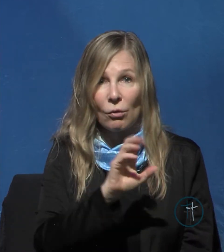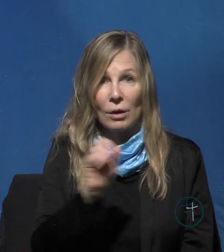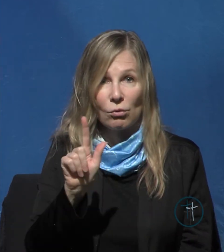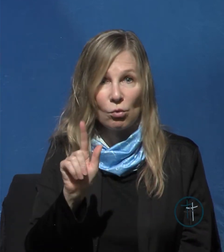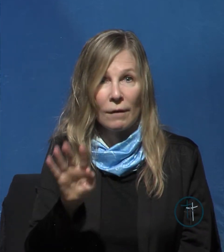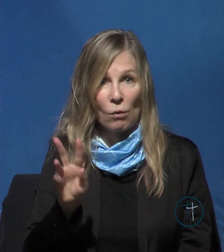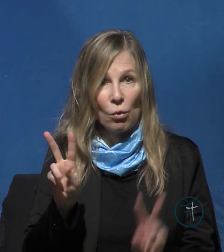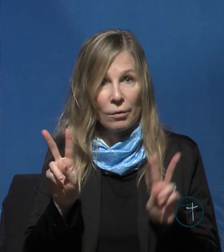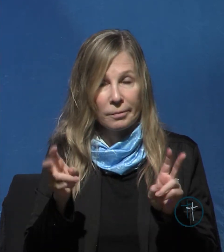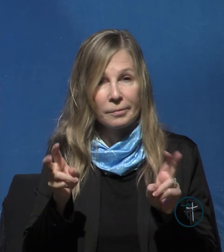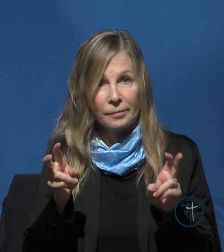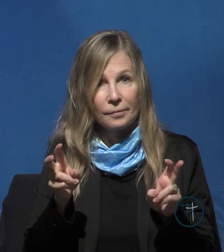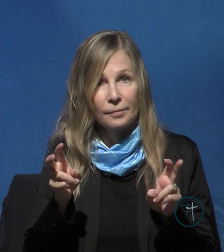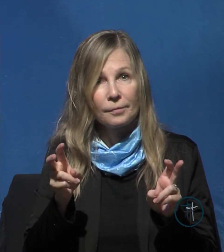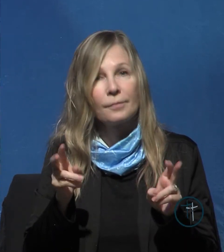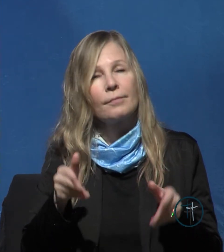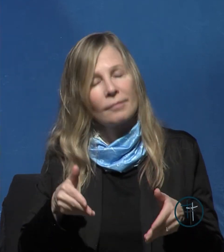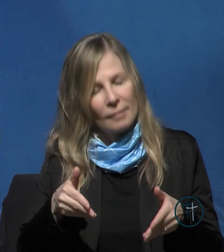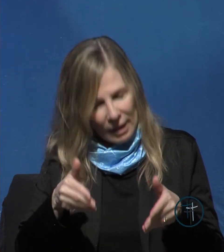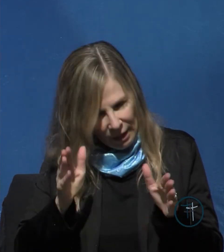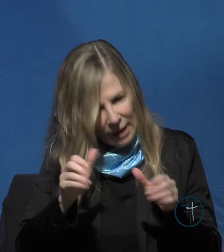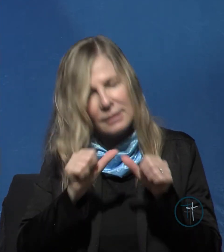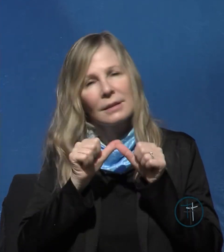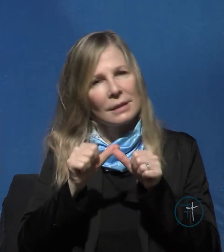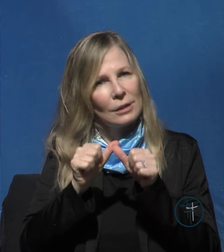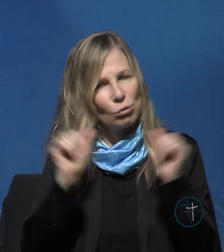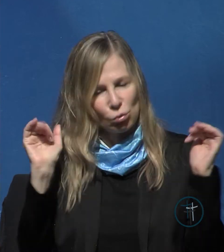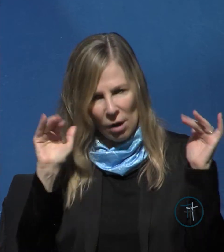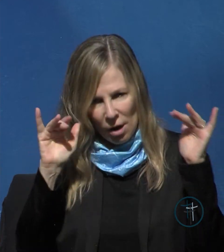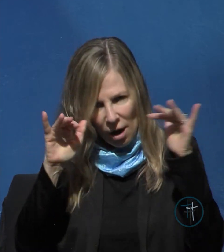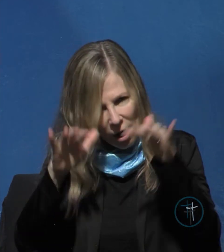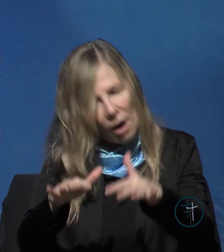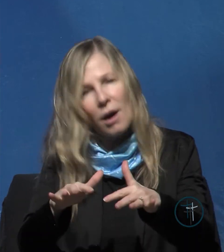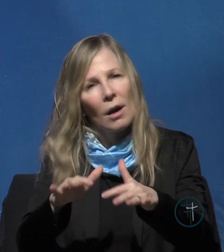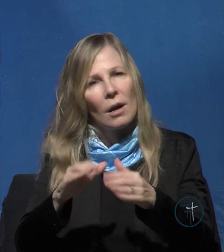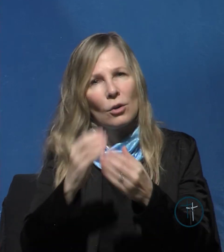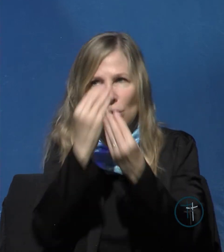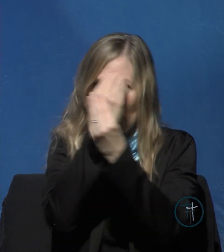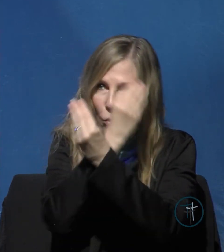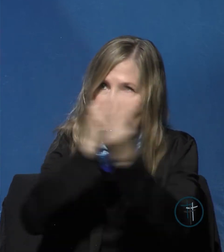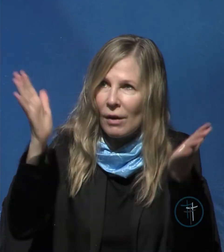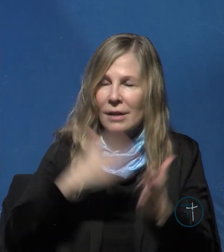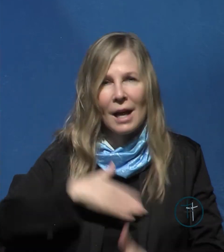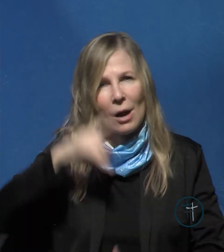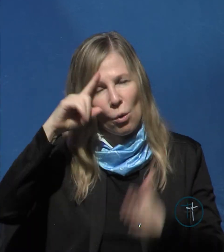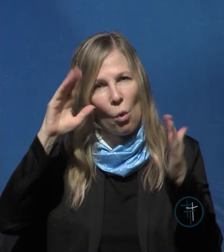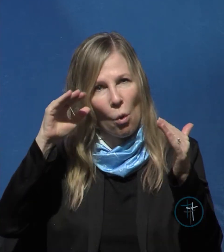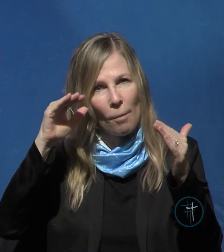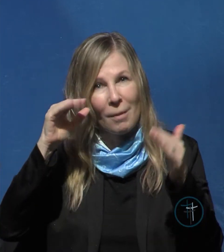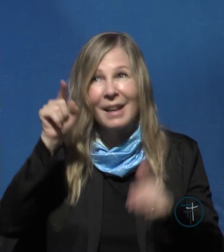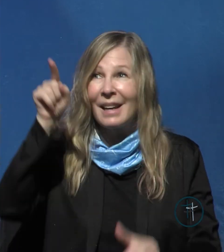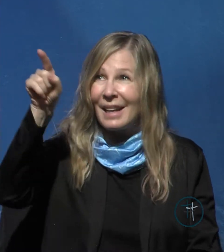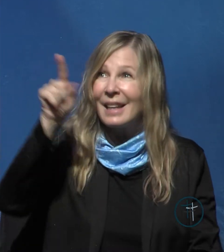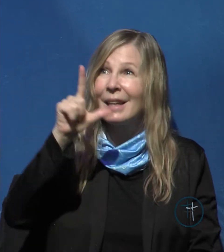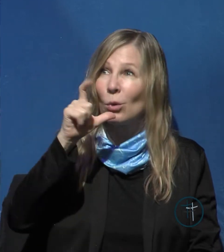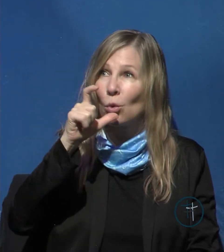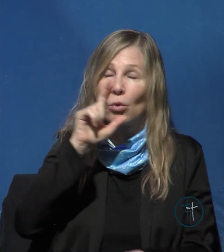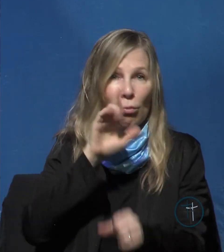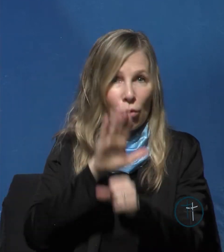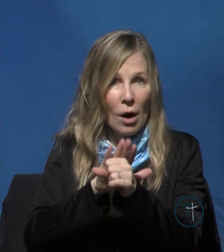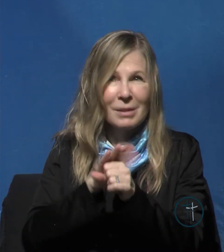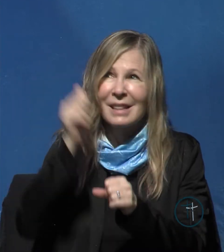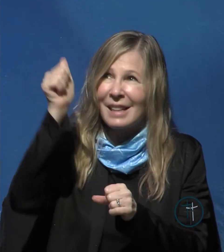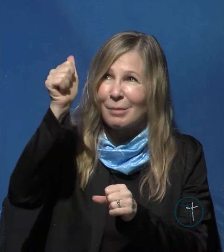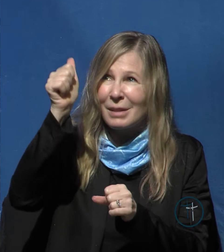24. Let us hold fast the confession of our hope without wavering, for he who promised is faithful, verse 24. And let us consider how